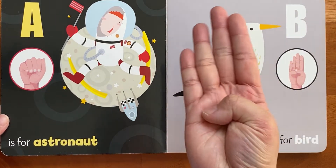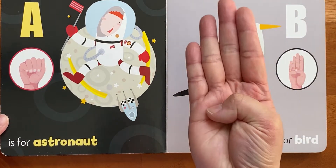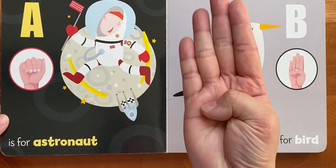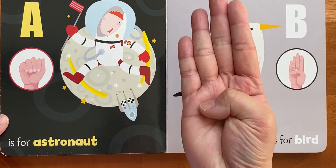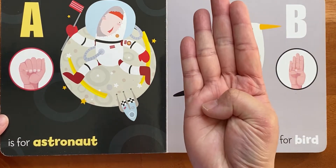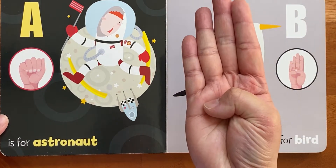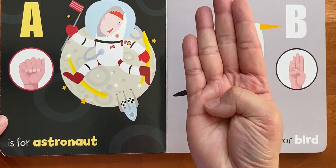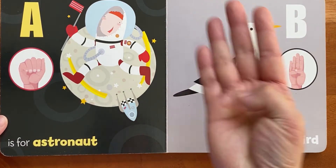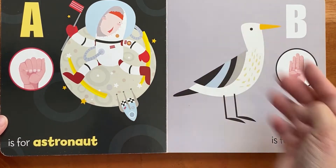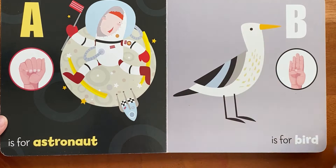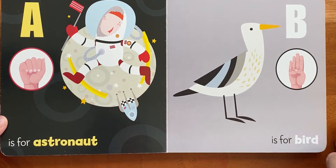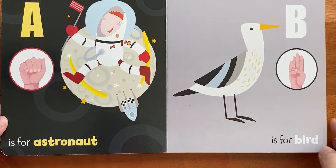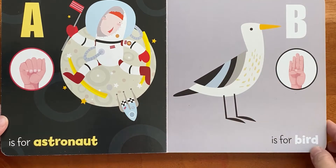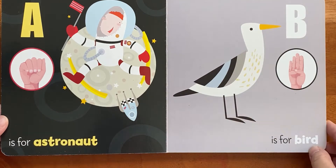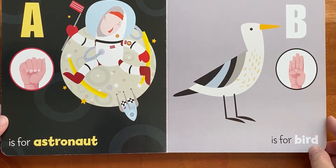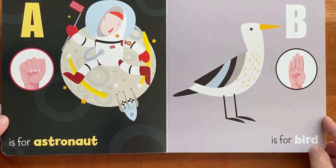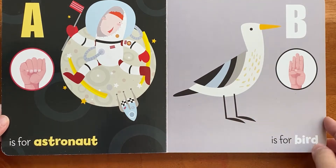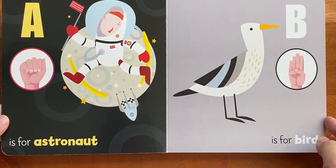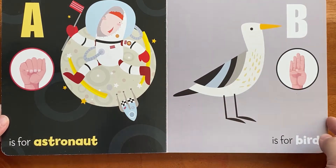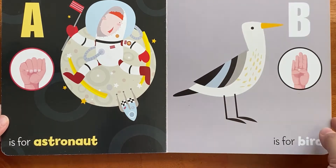B is for bird.